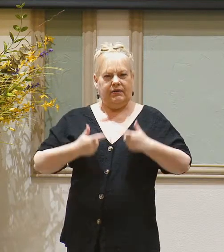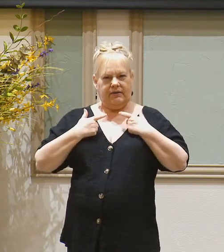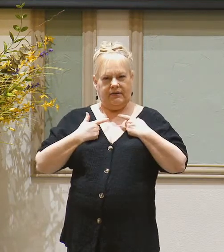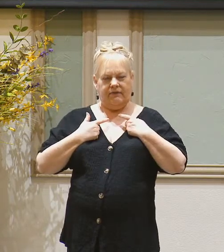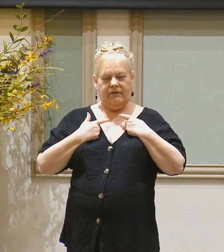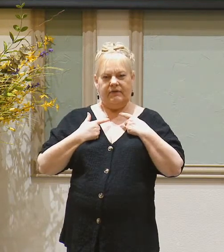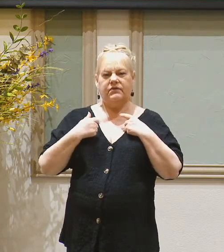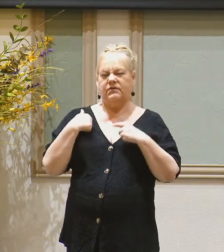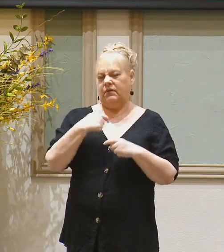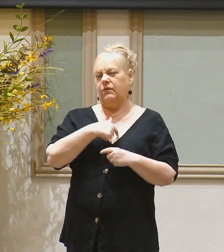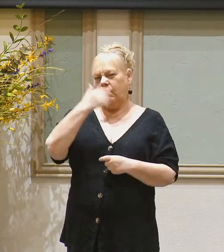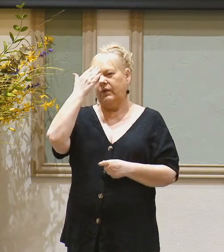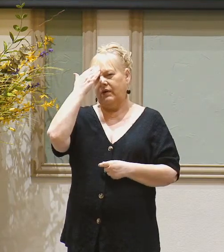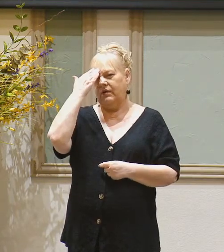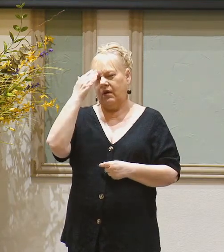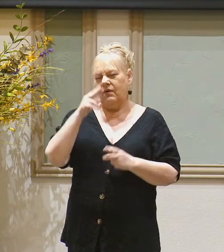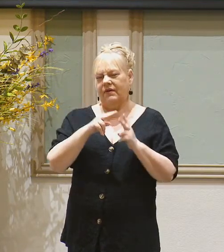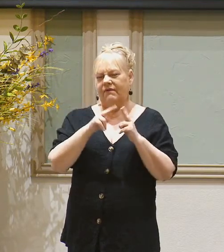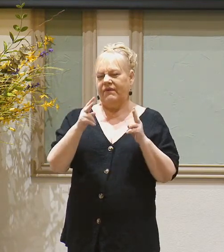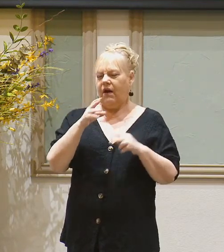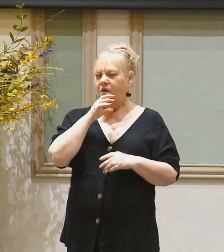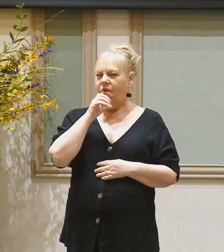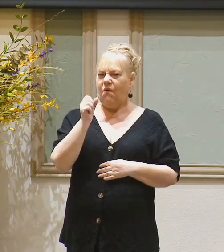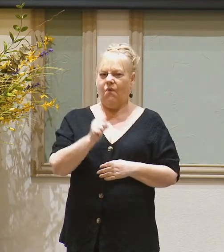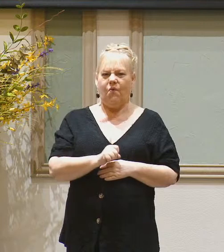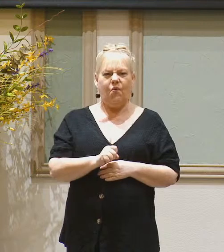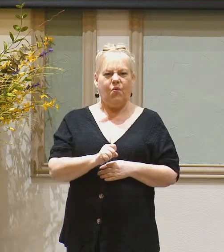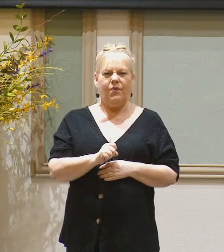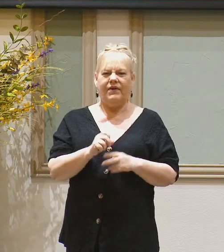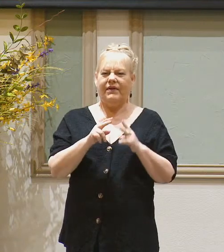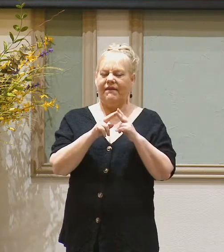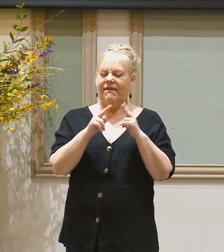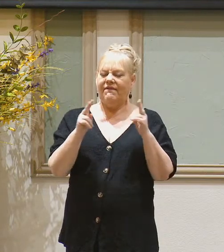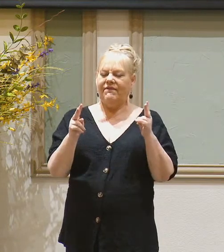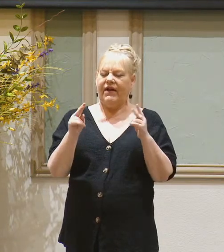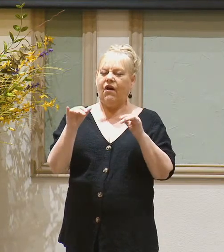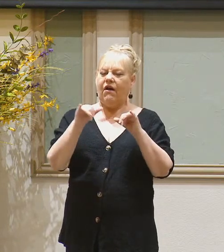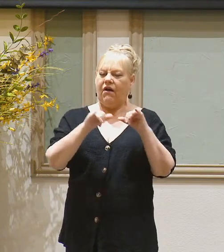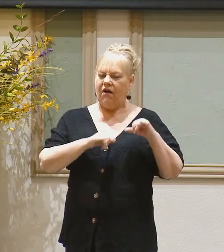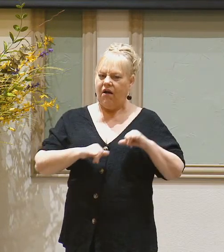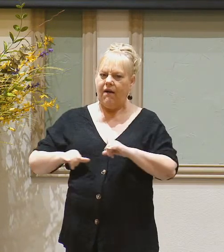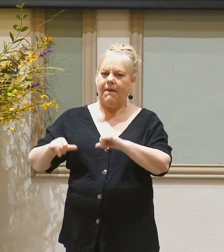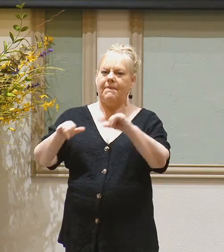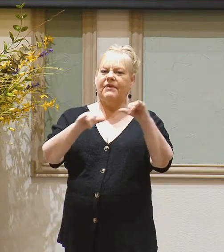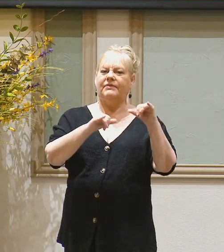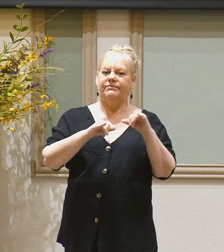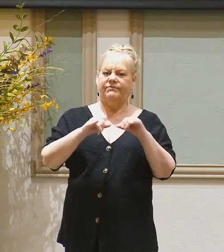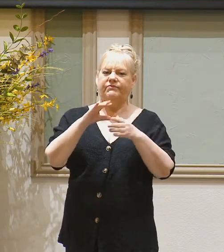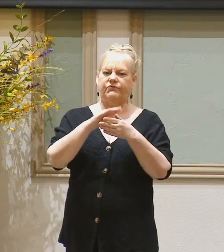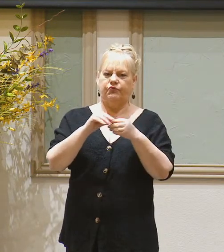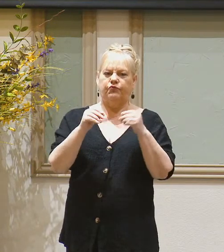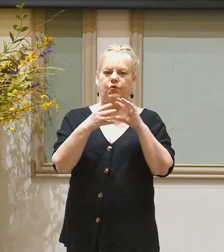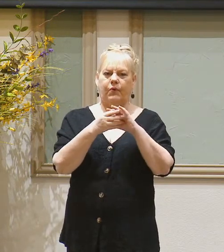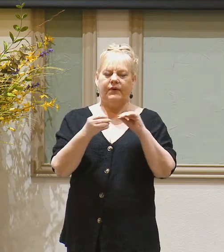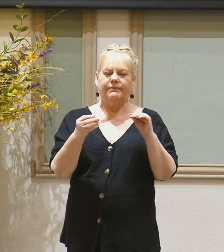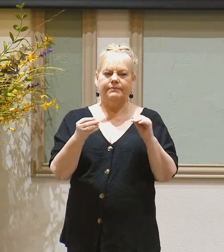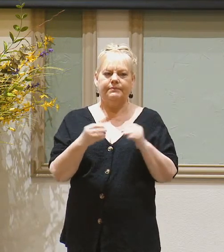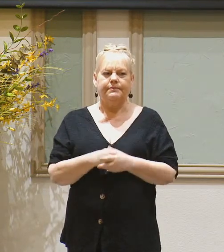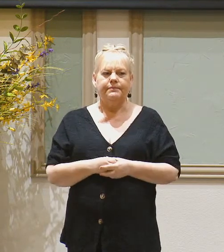And so we know that it's a very old and very common story.